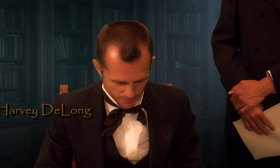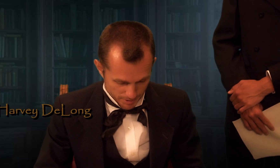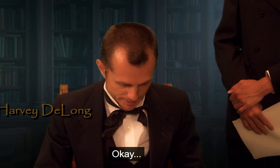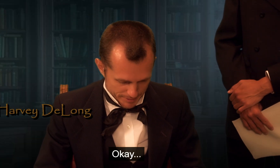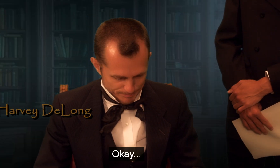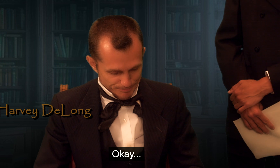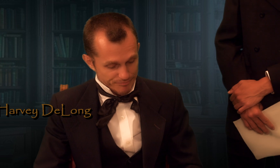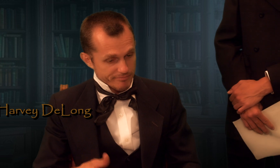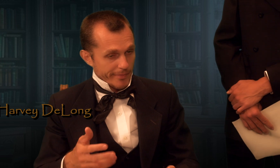Okay.